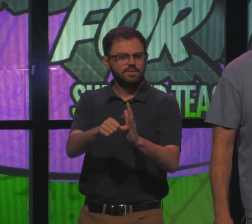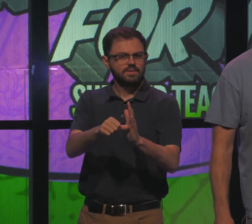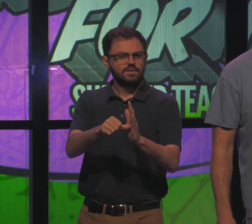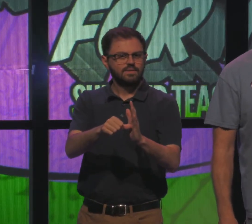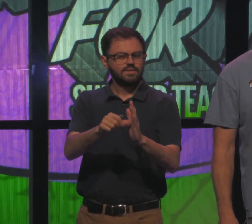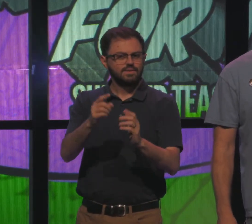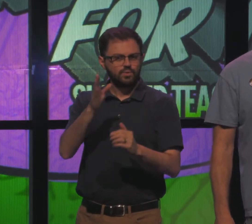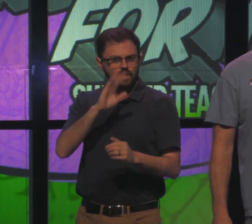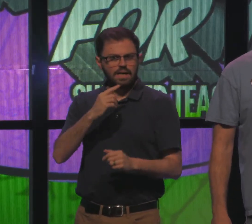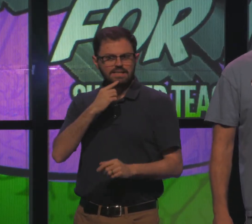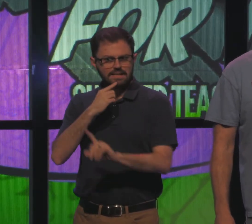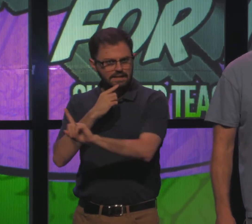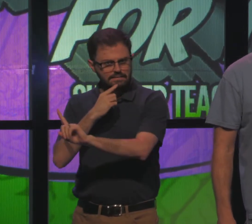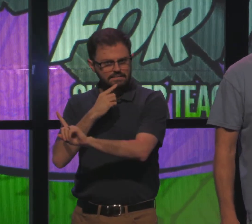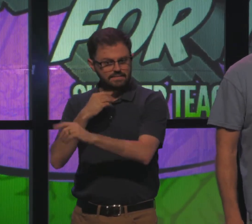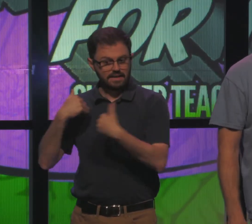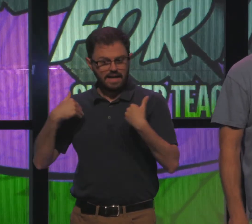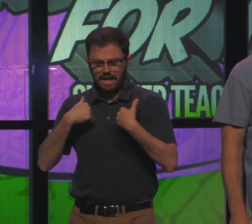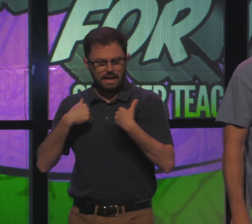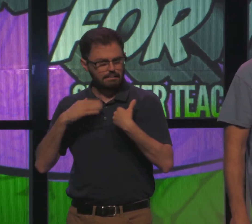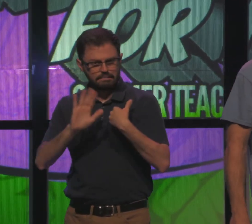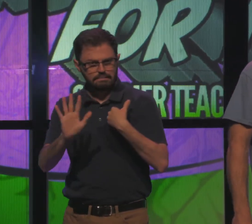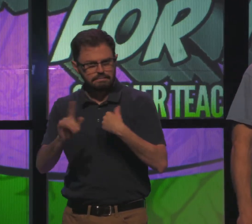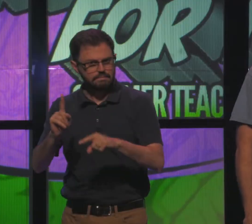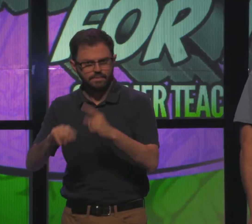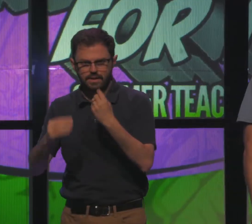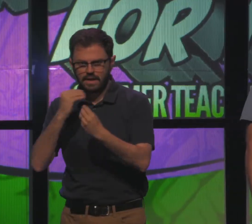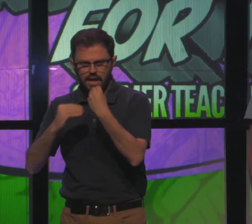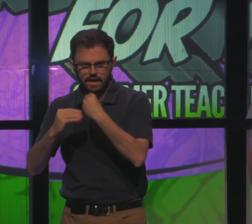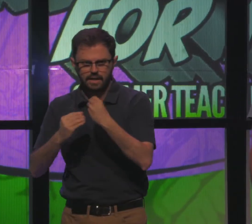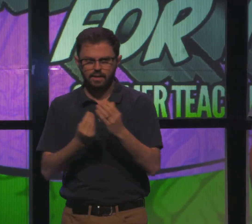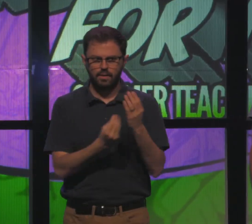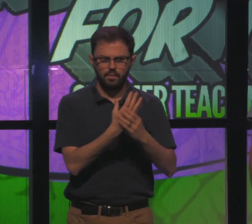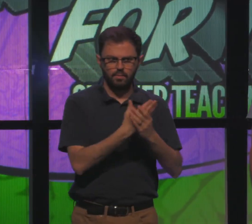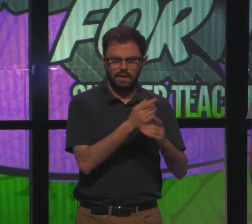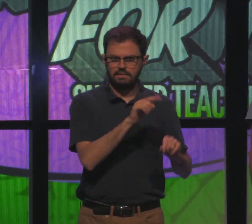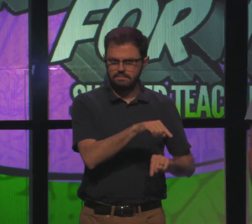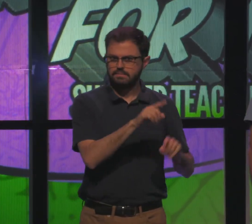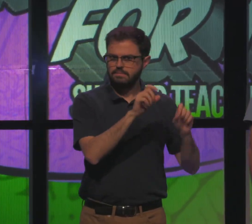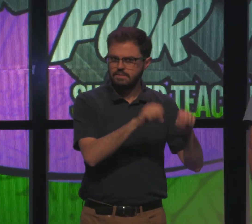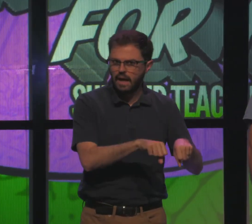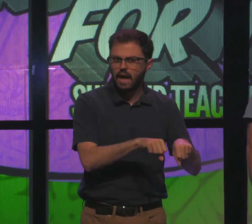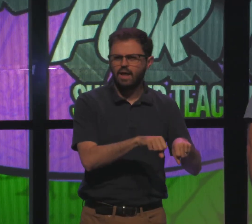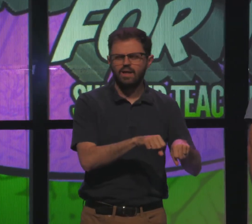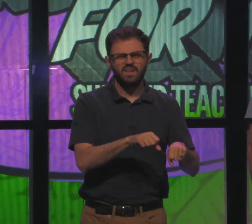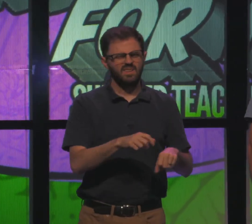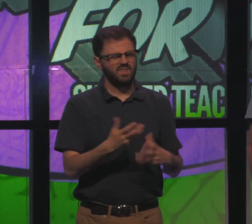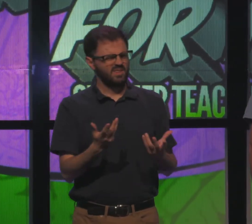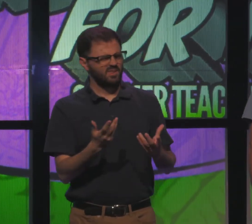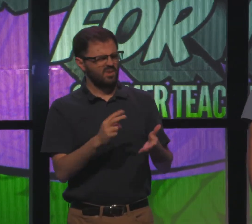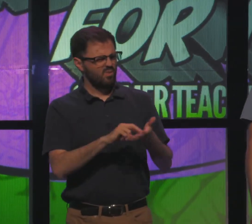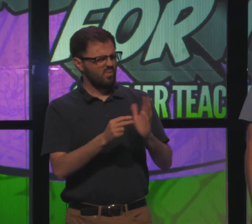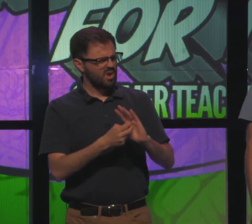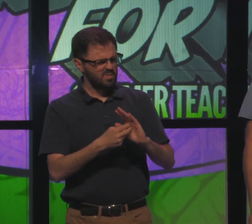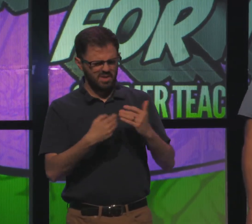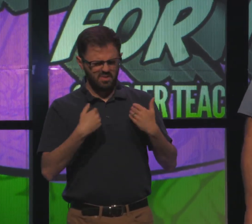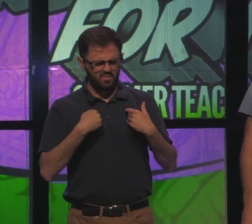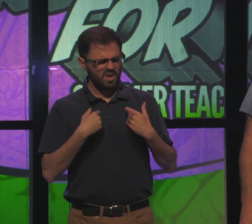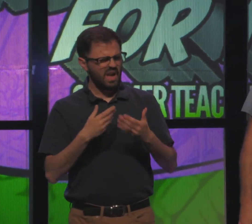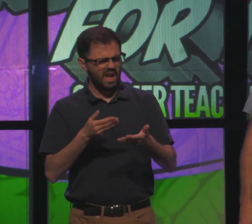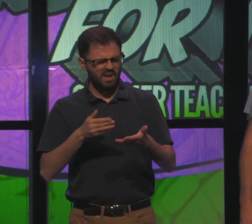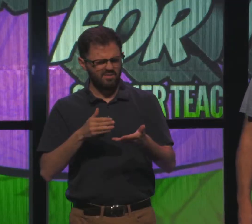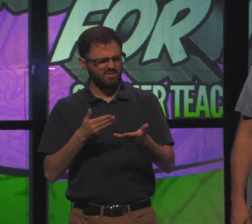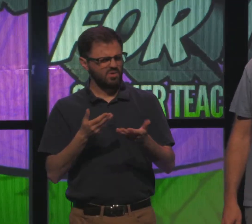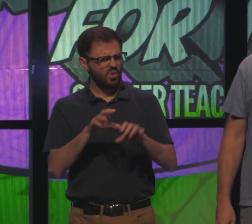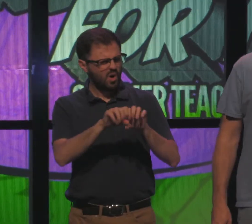Don't eat the animals, eat the plants. I know some of you are like, where's this going? I'm grilling out later. We're having hot dogs. What's going on